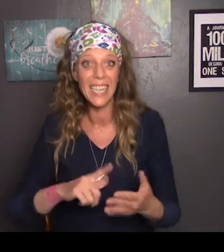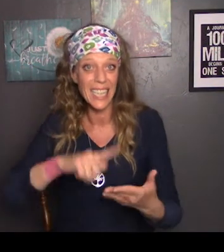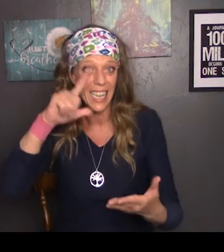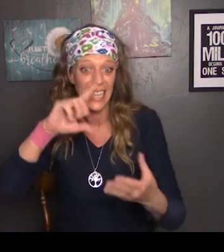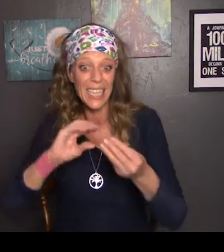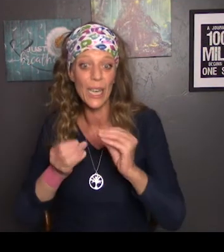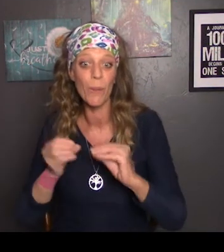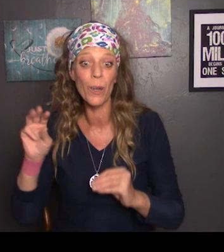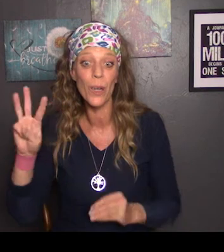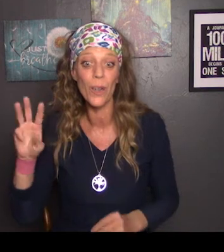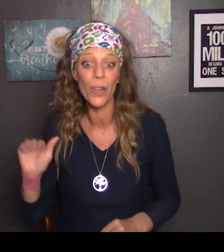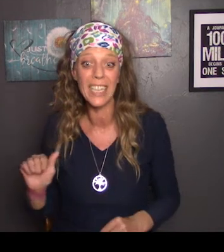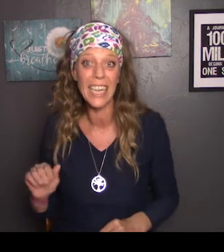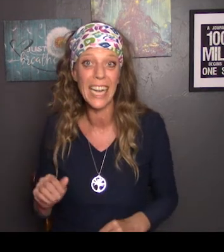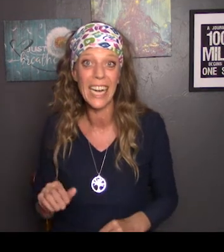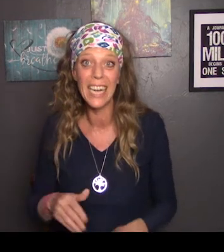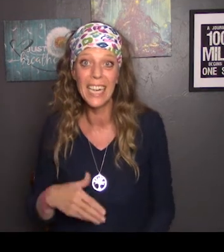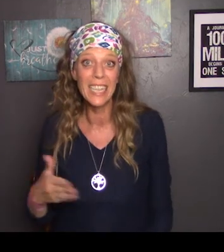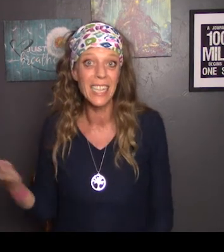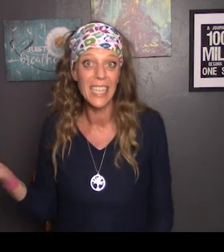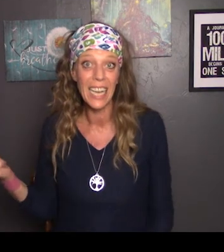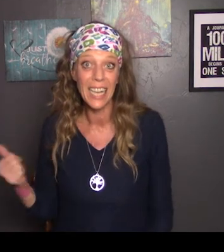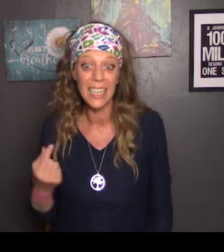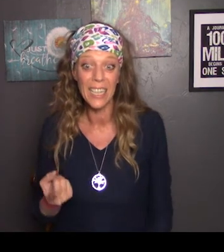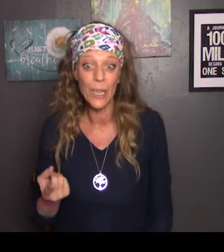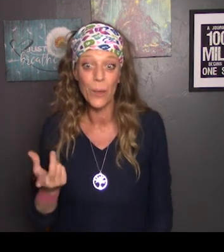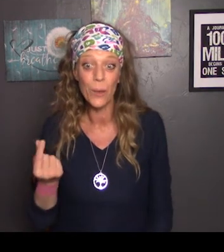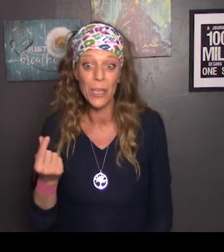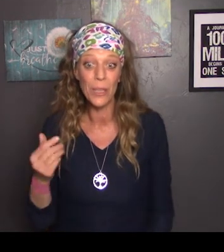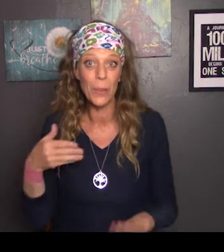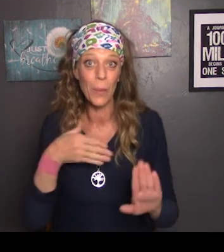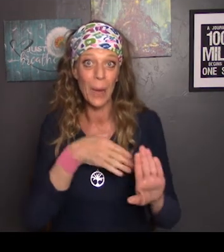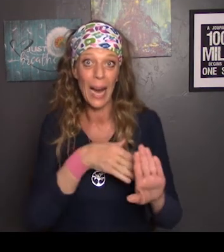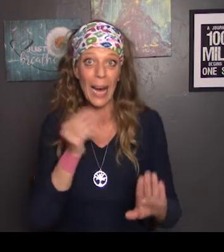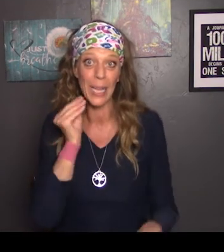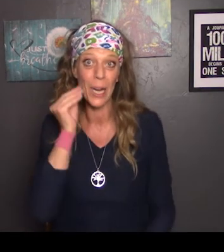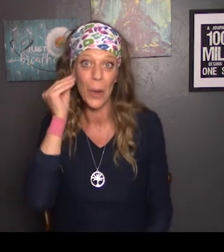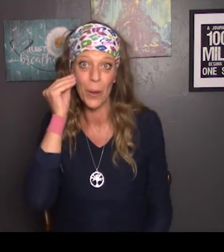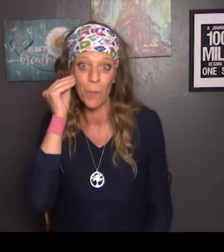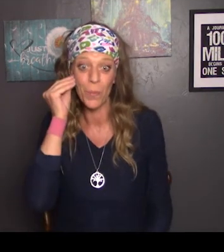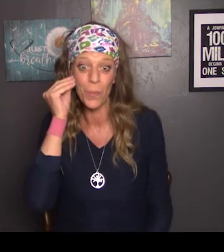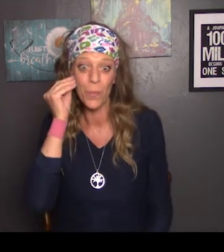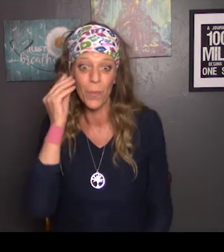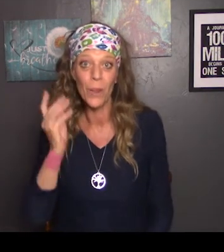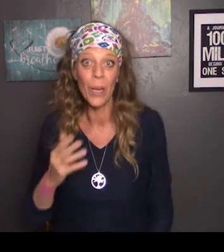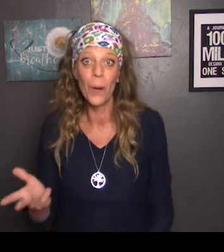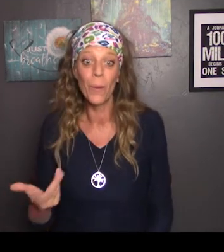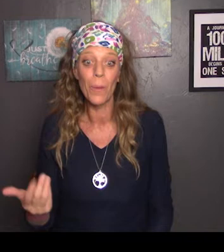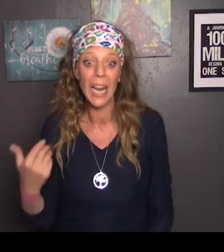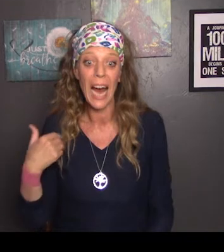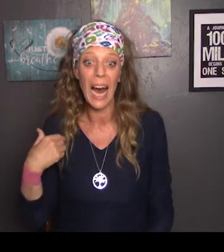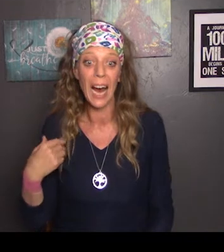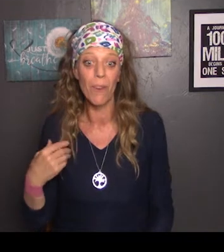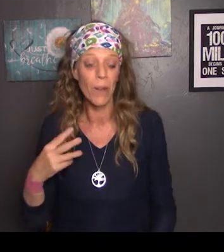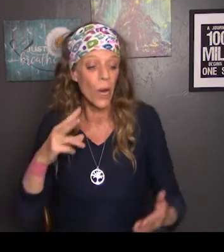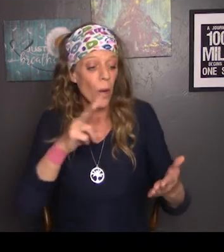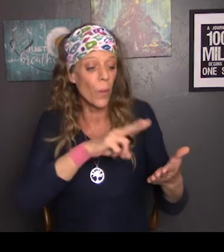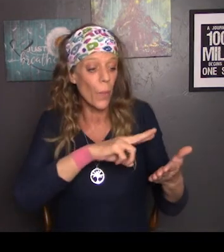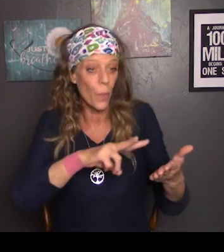is lesson number 13, things you do at home. We have